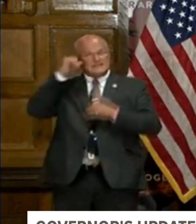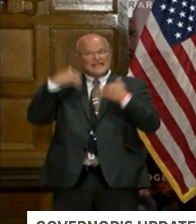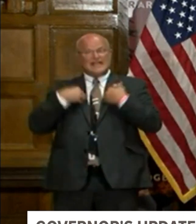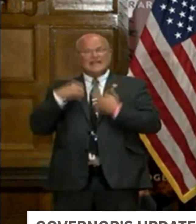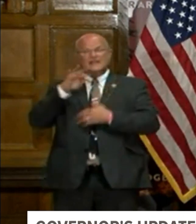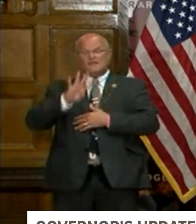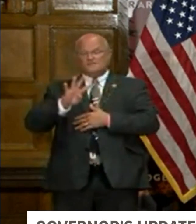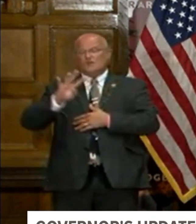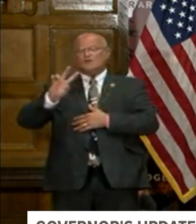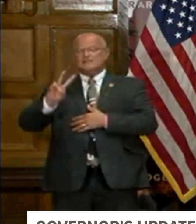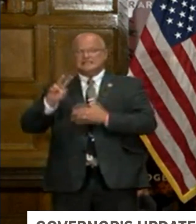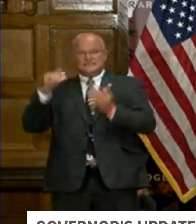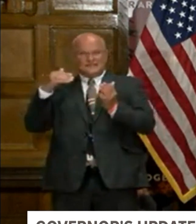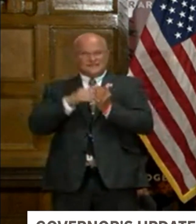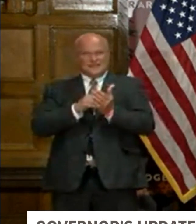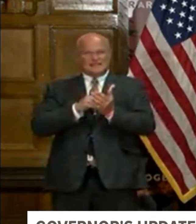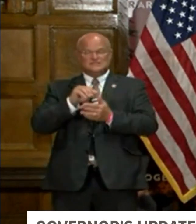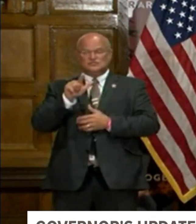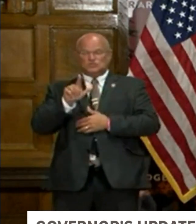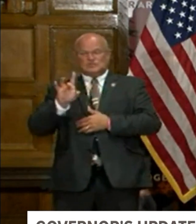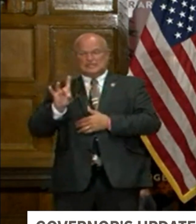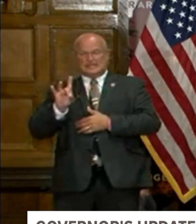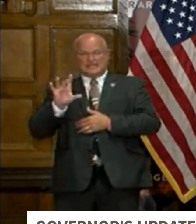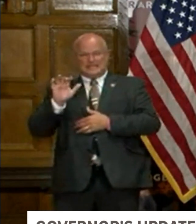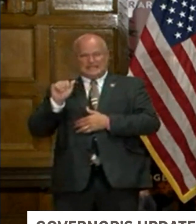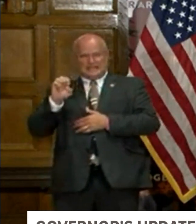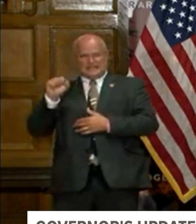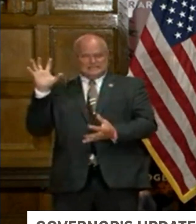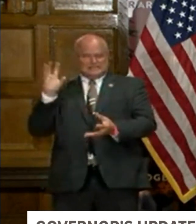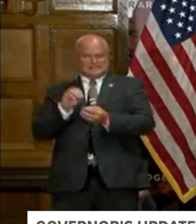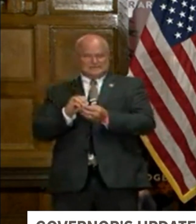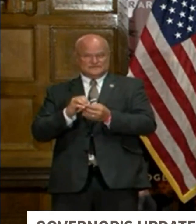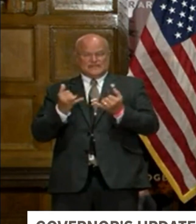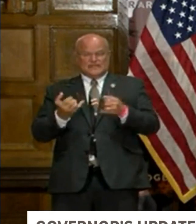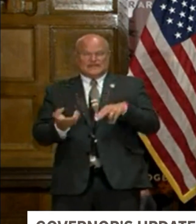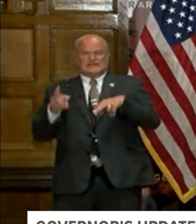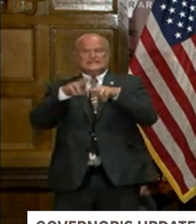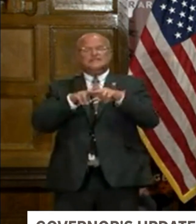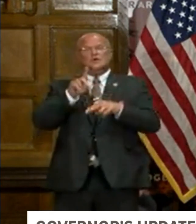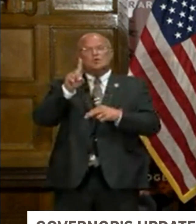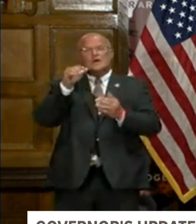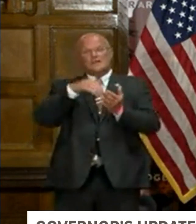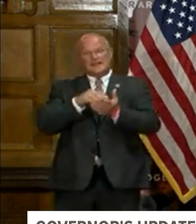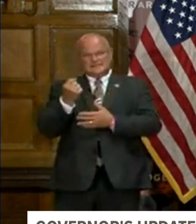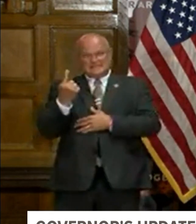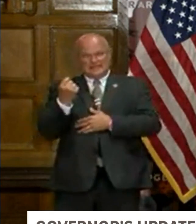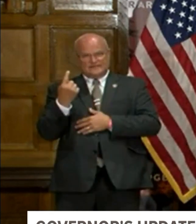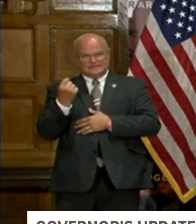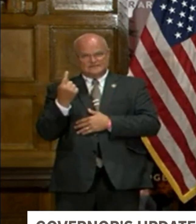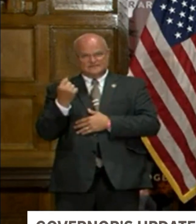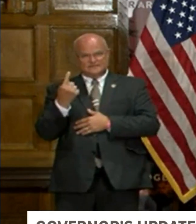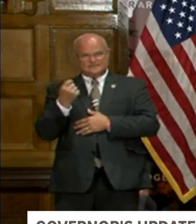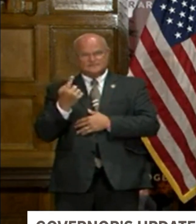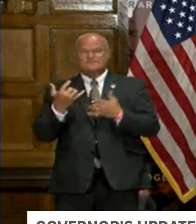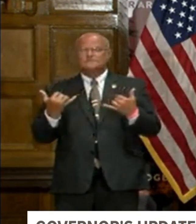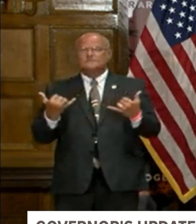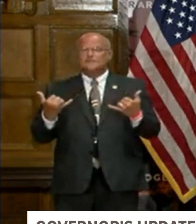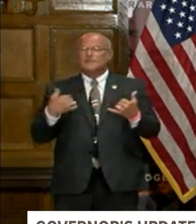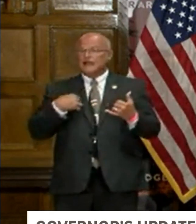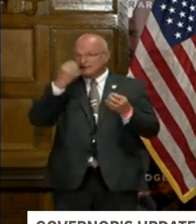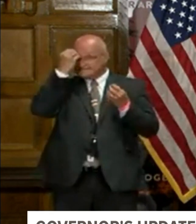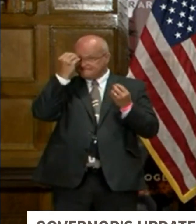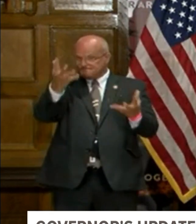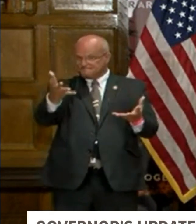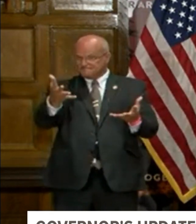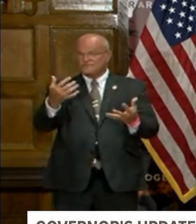had 47,028 cases. Today we have an additional 1,011 cases. Now, I'll point